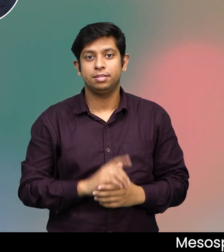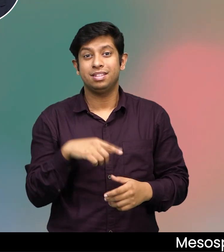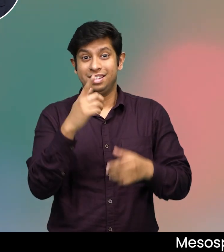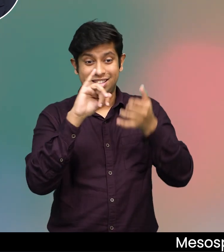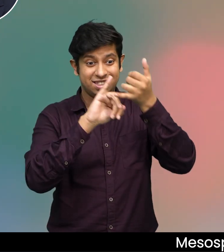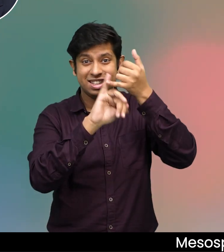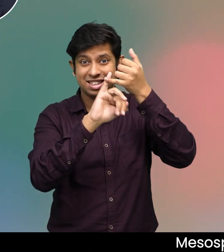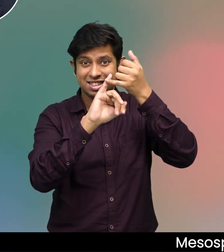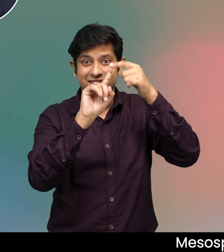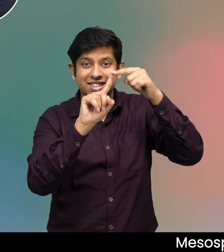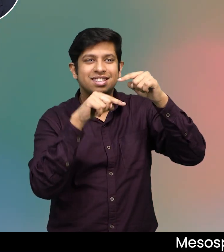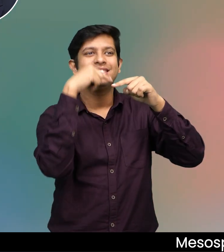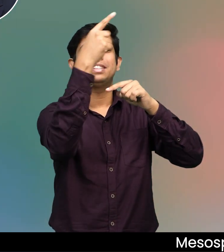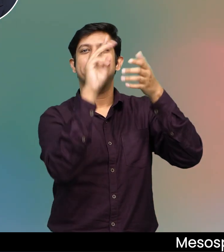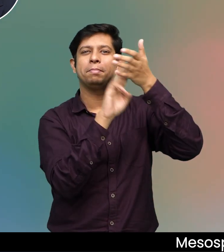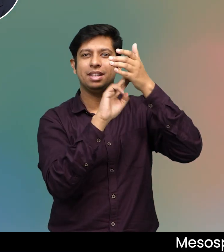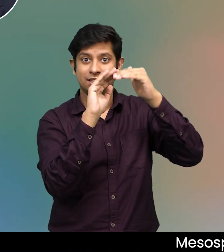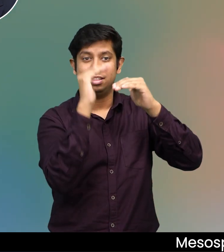mesosphere,